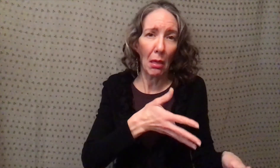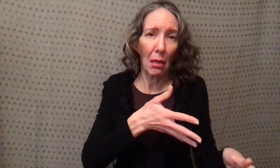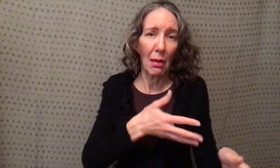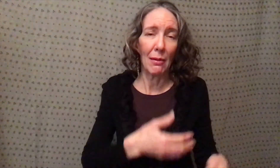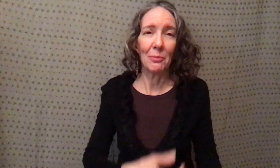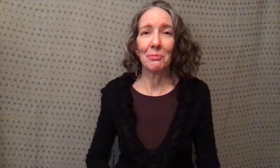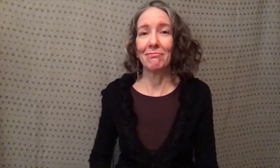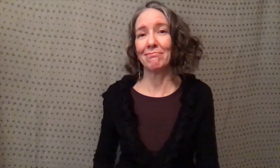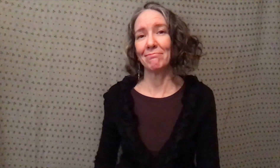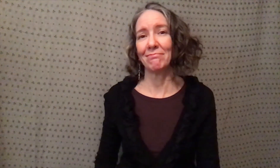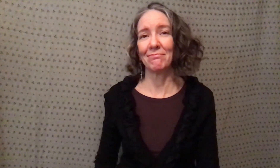up